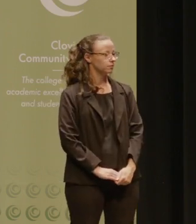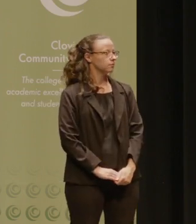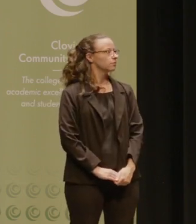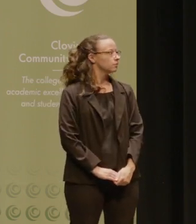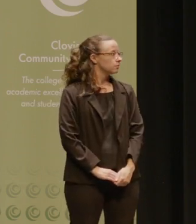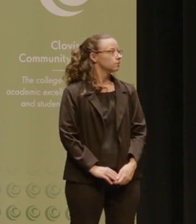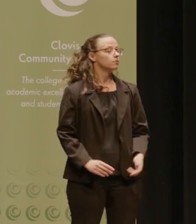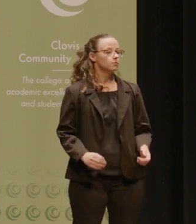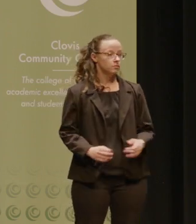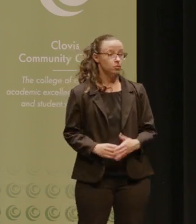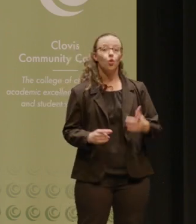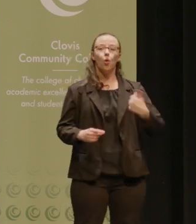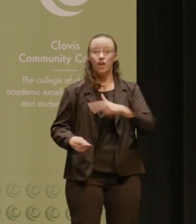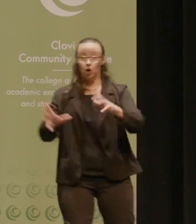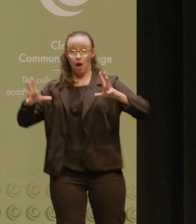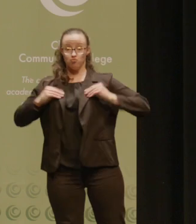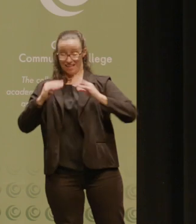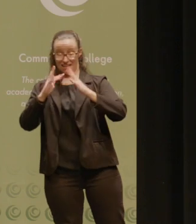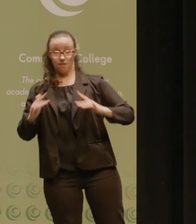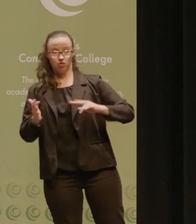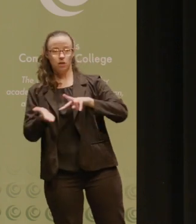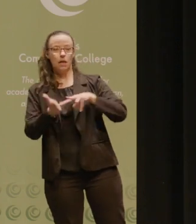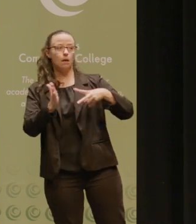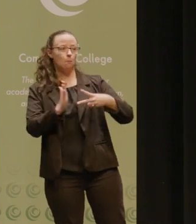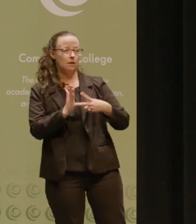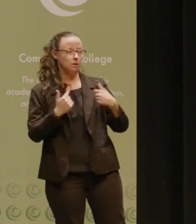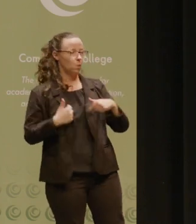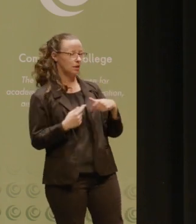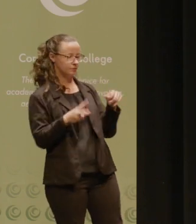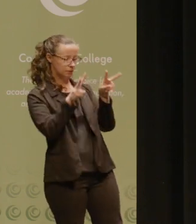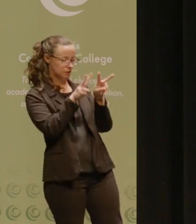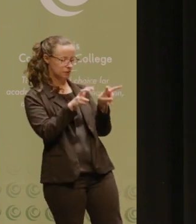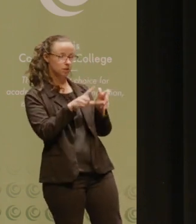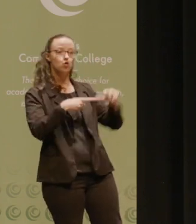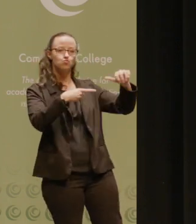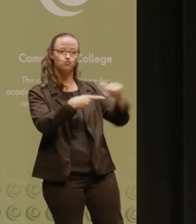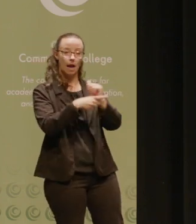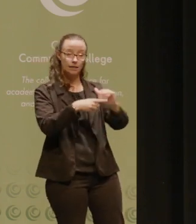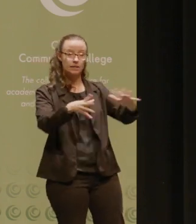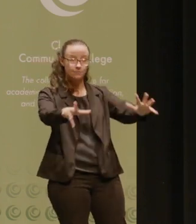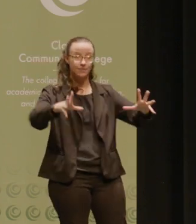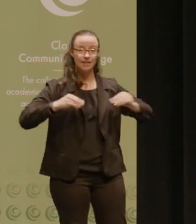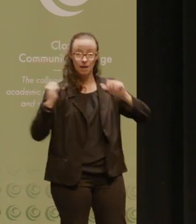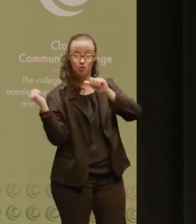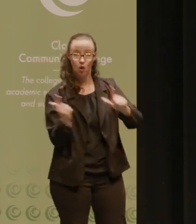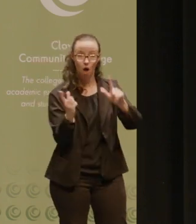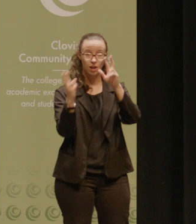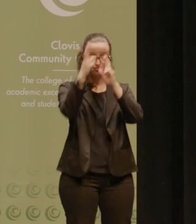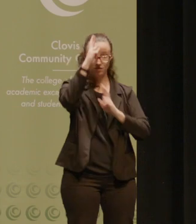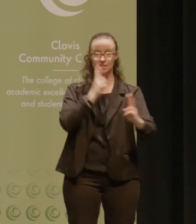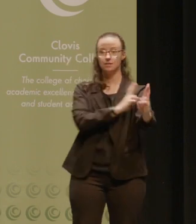You know, embracing diversity means that we must intentionally practice acceptance and respect towards one